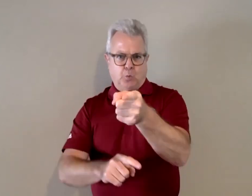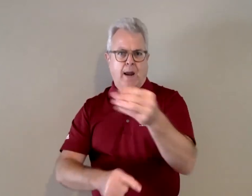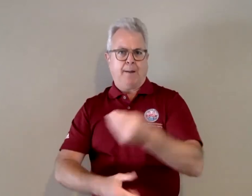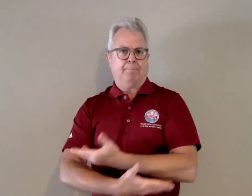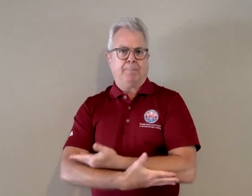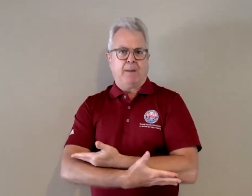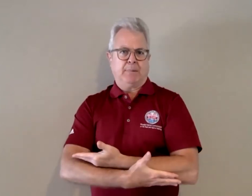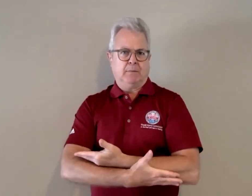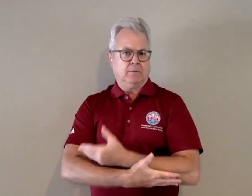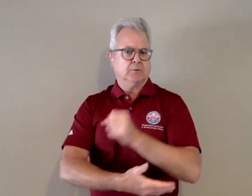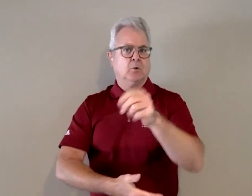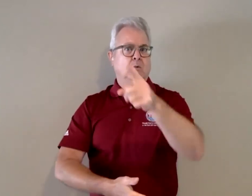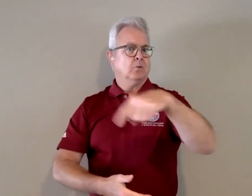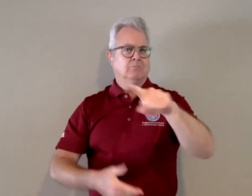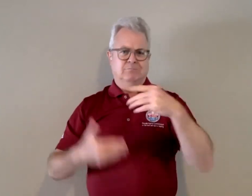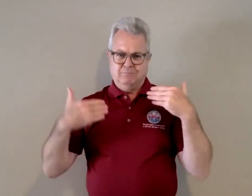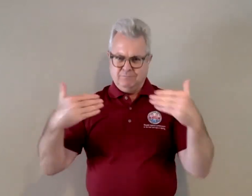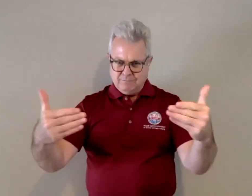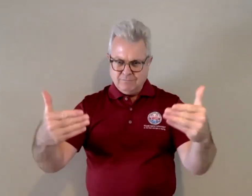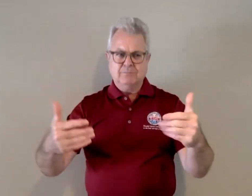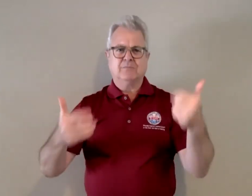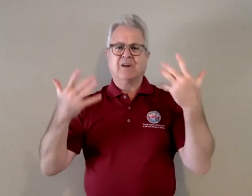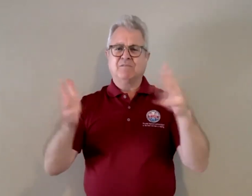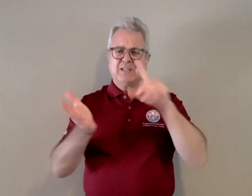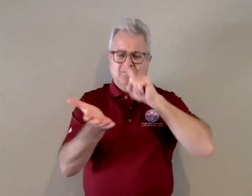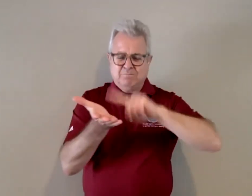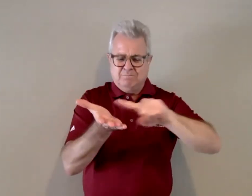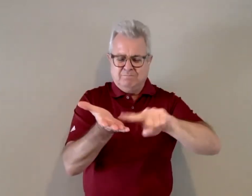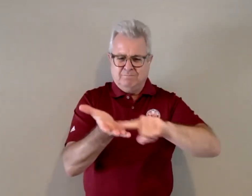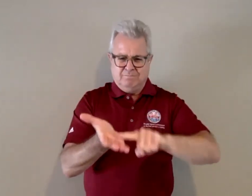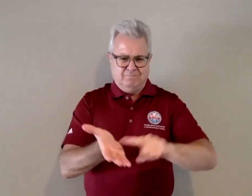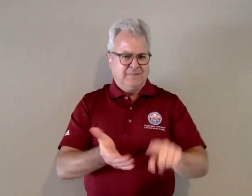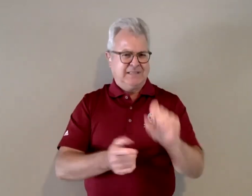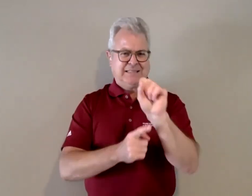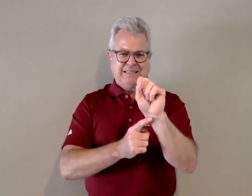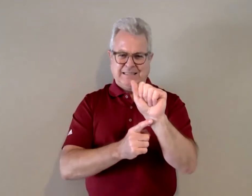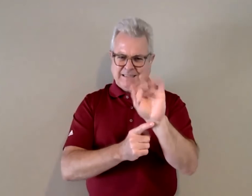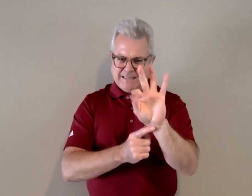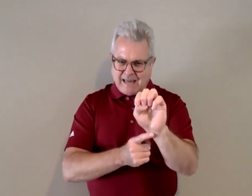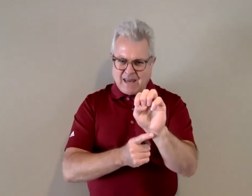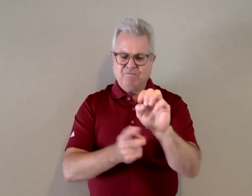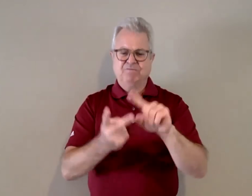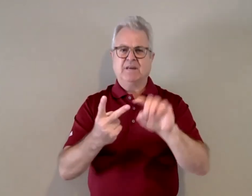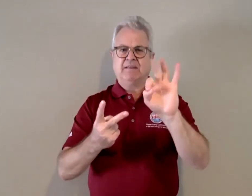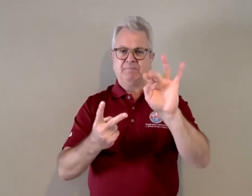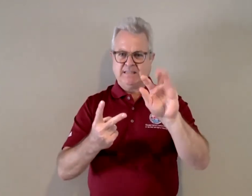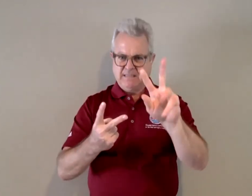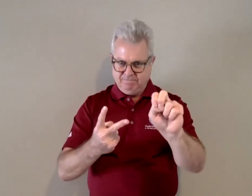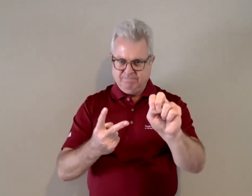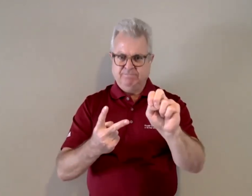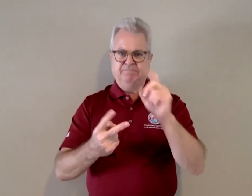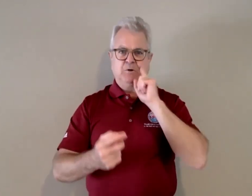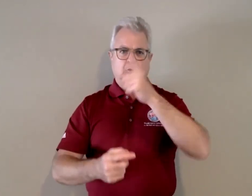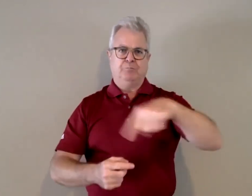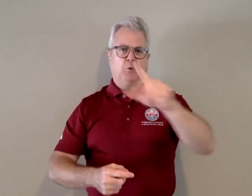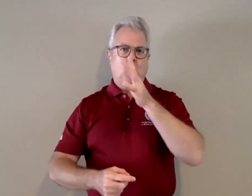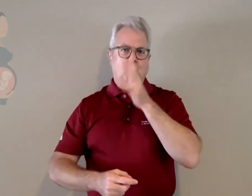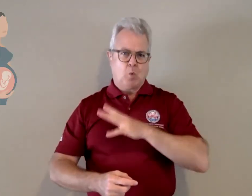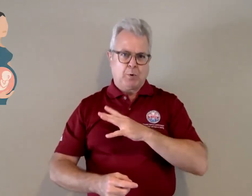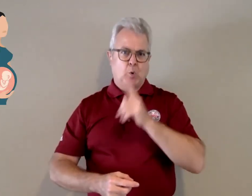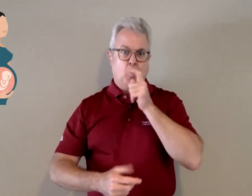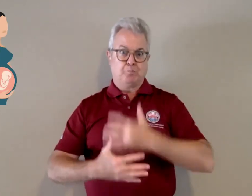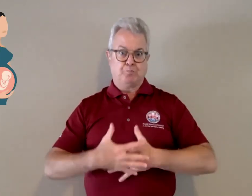or other COVID variants from impacting the mother and the baby. They have done research, and it is safe